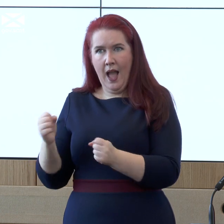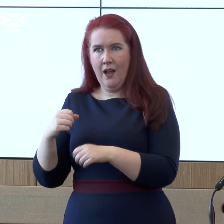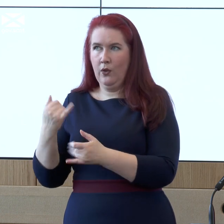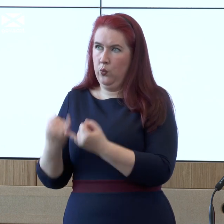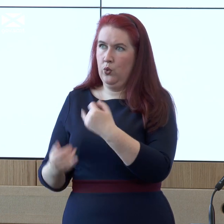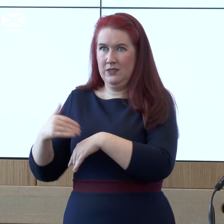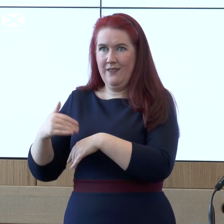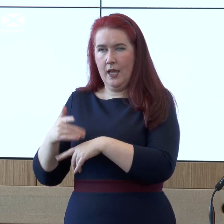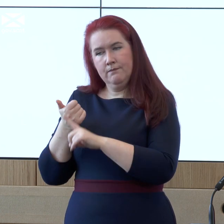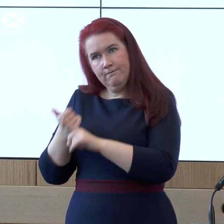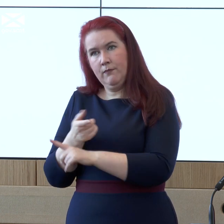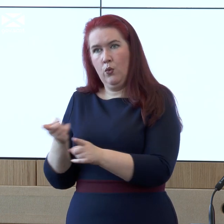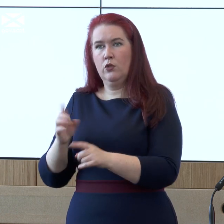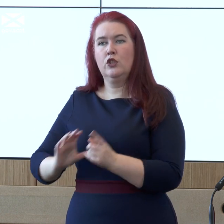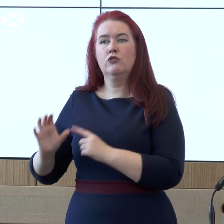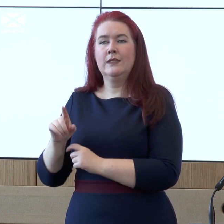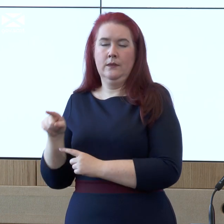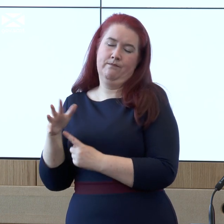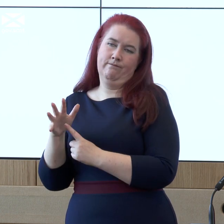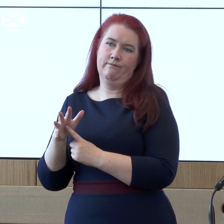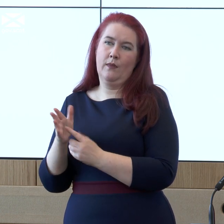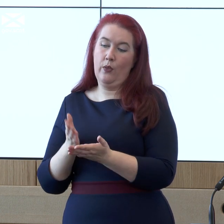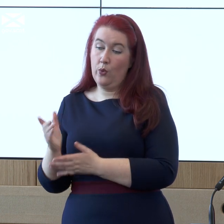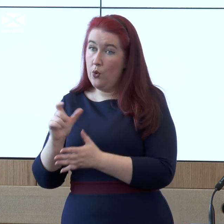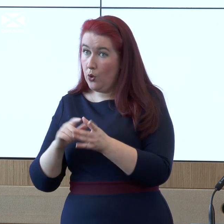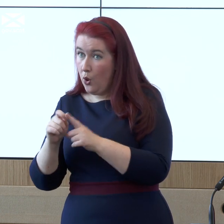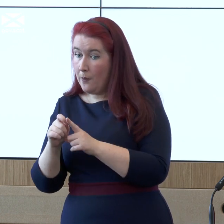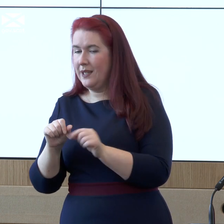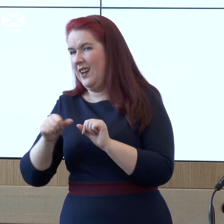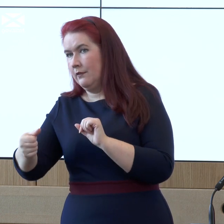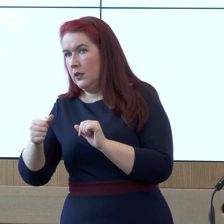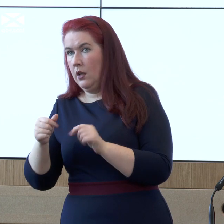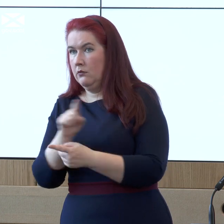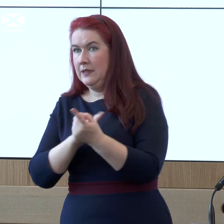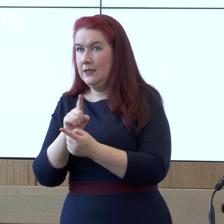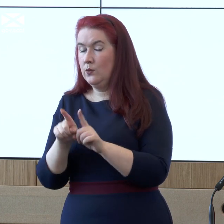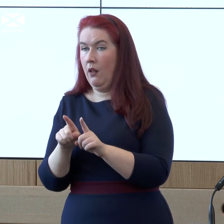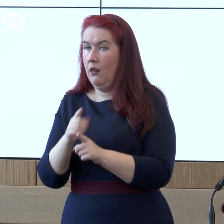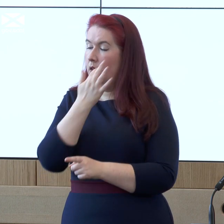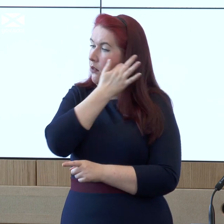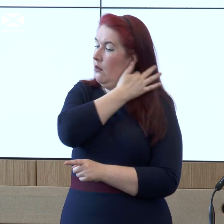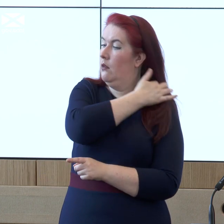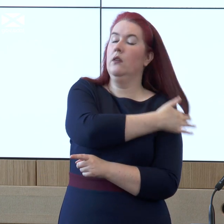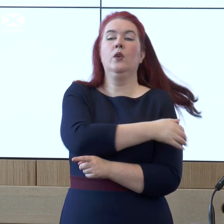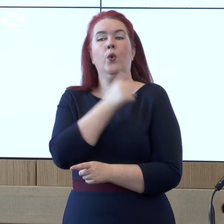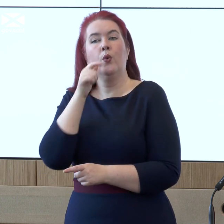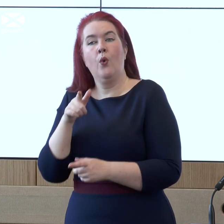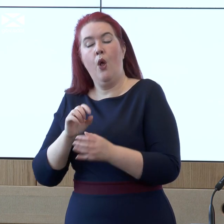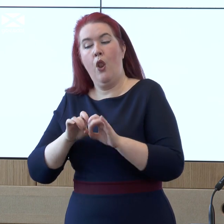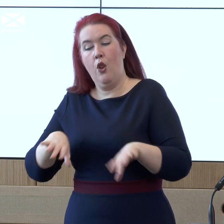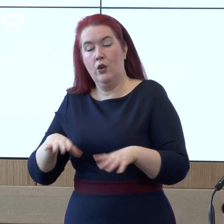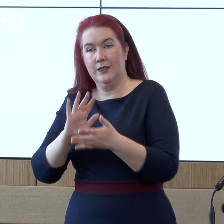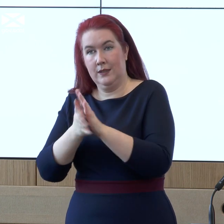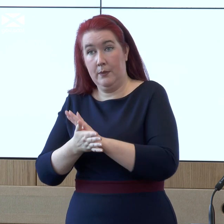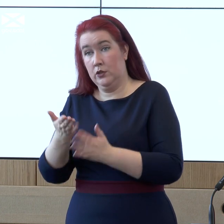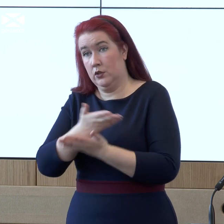part of what we can do during COP and after COP. As you know, loss and damage will be discussed in the second